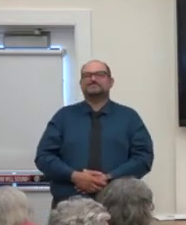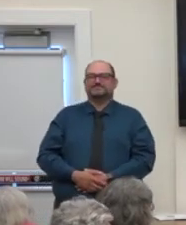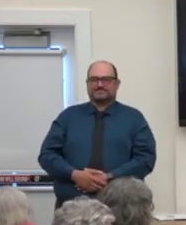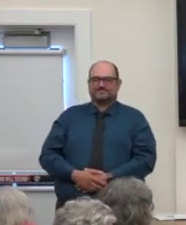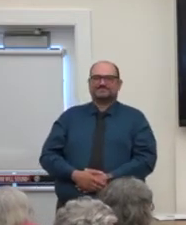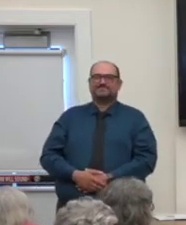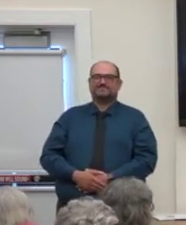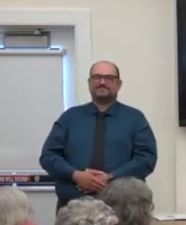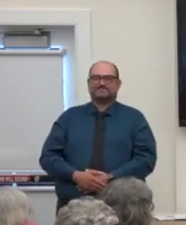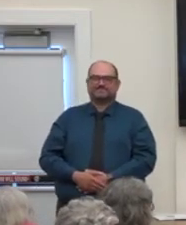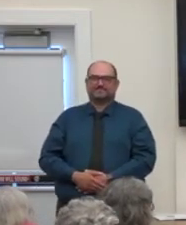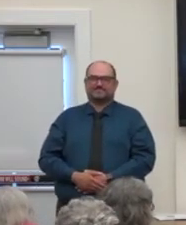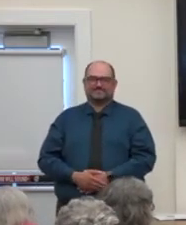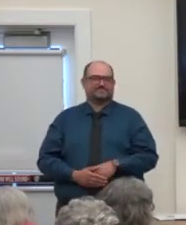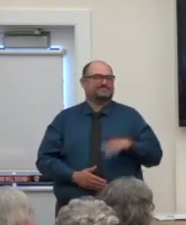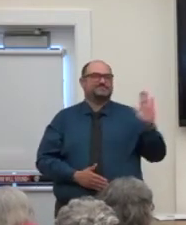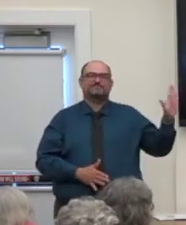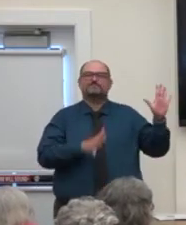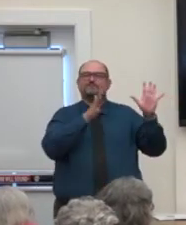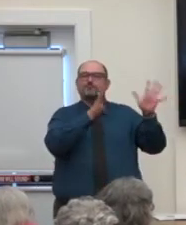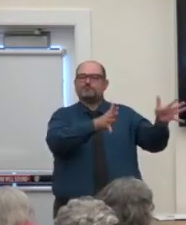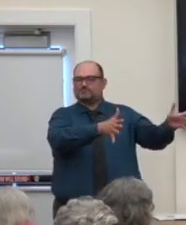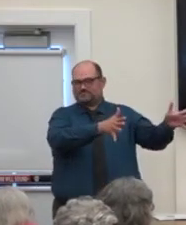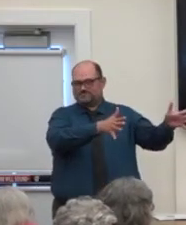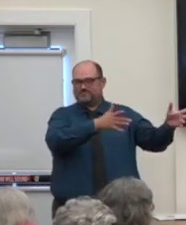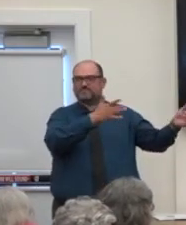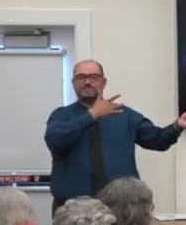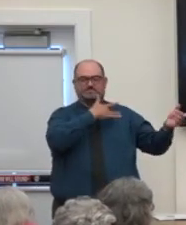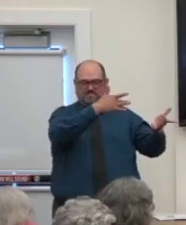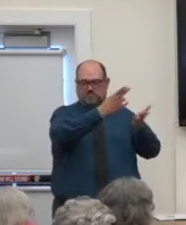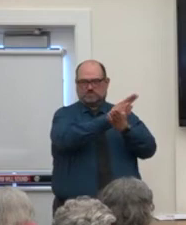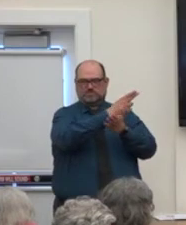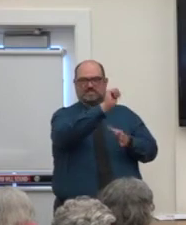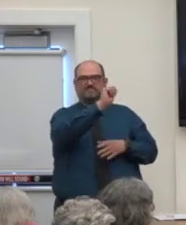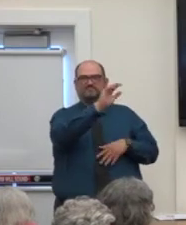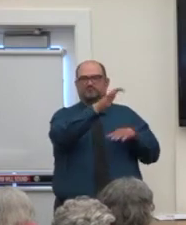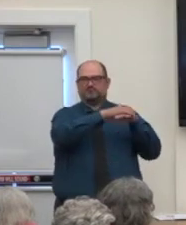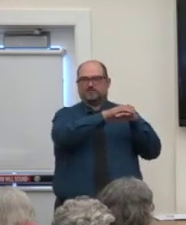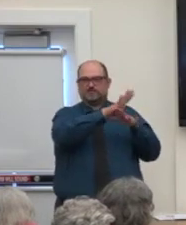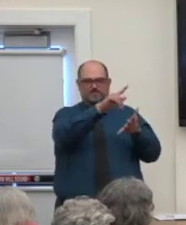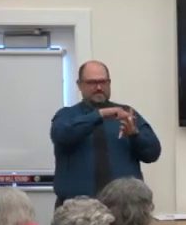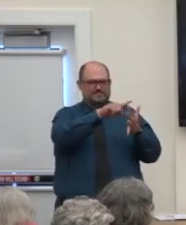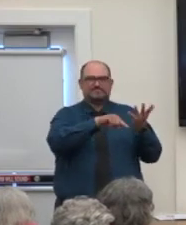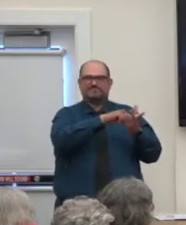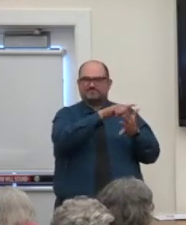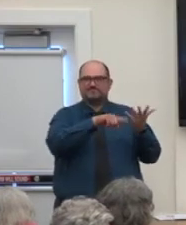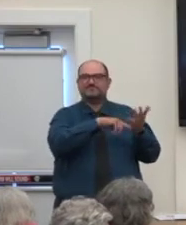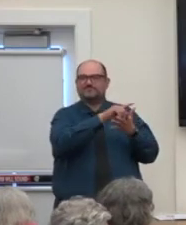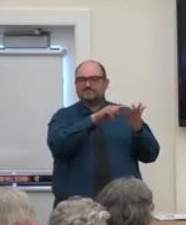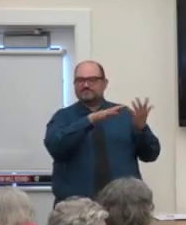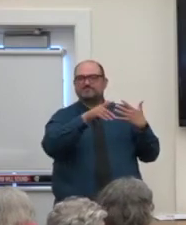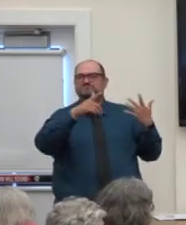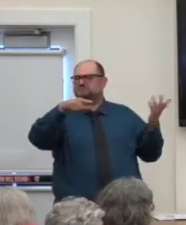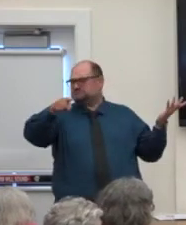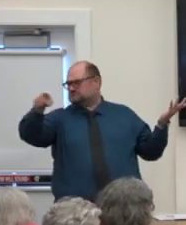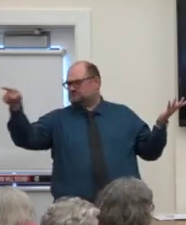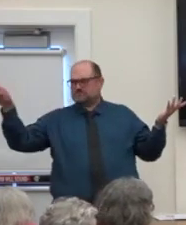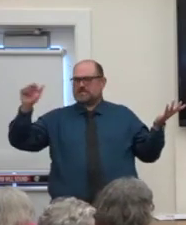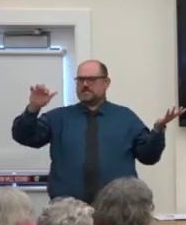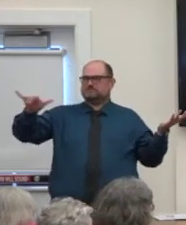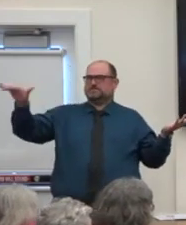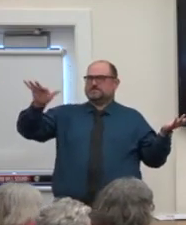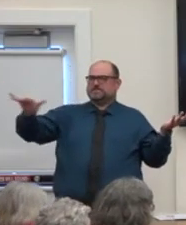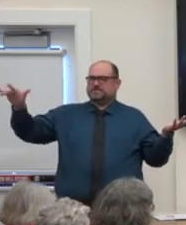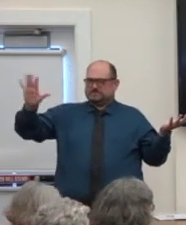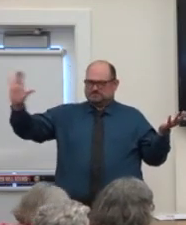Great-grandmother frequently fingerspelled with the two-handed alphabet, but almost everyone else just used the one-handed alphabet, even though often you'd ask